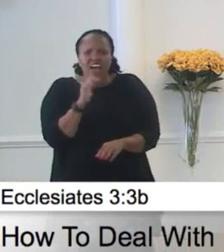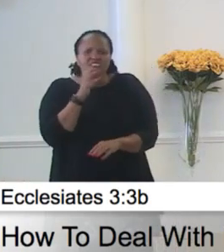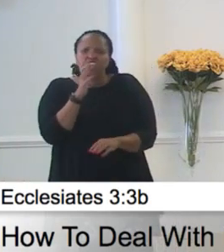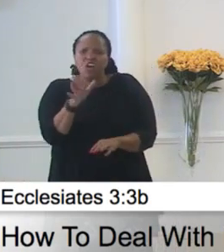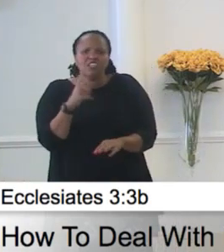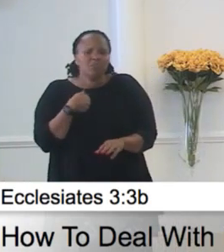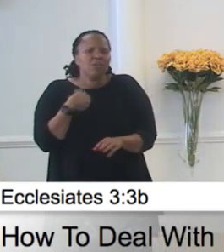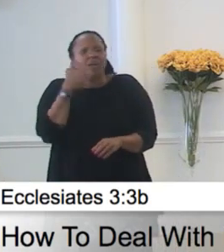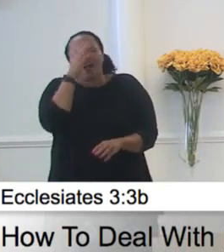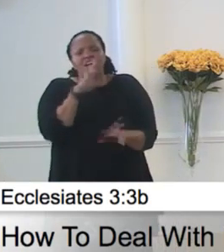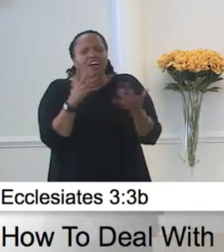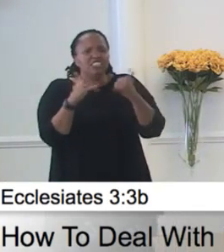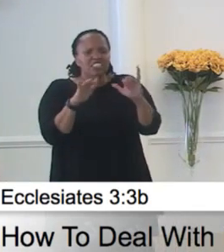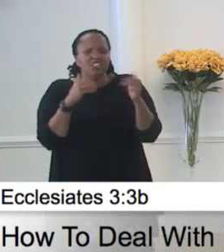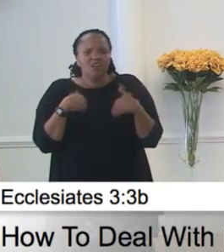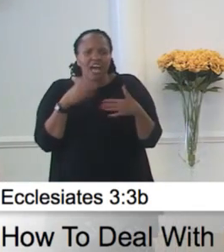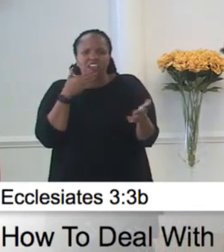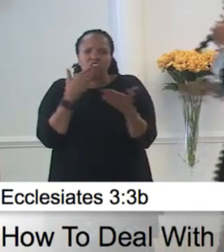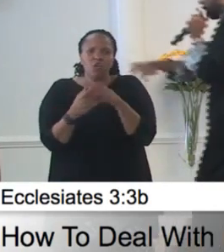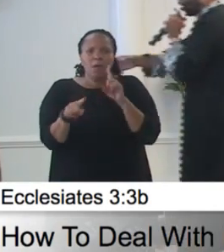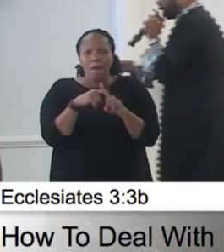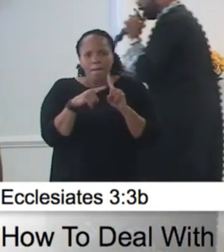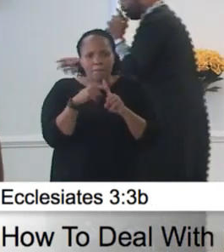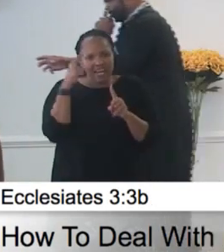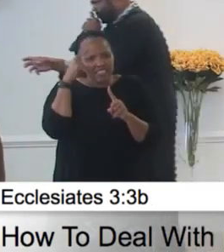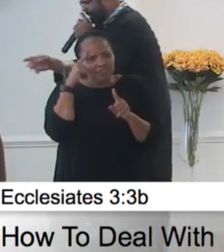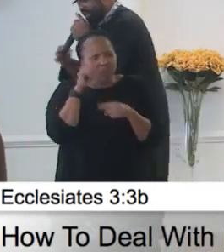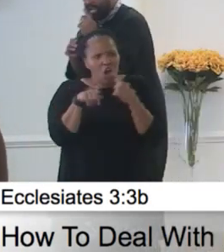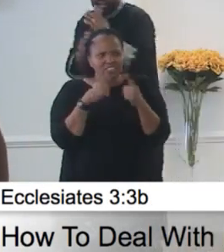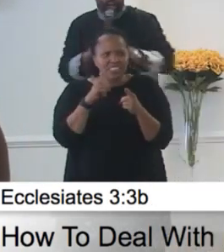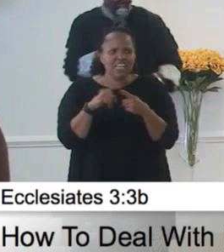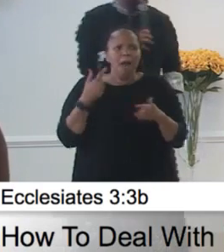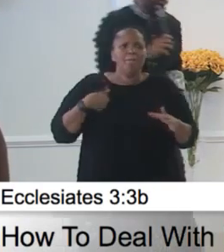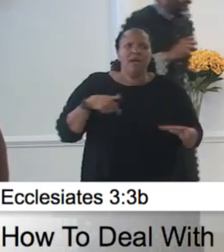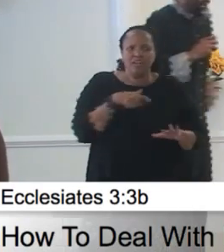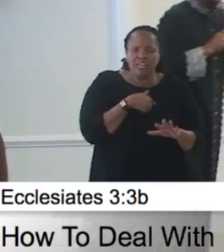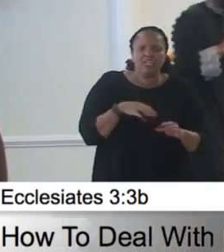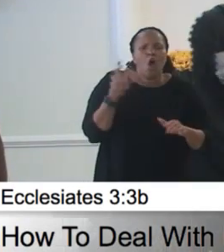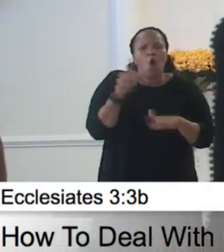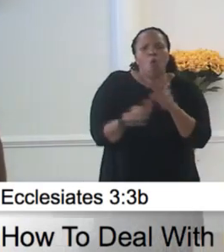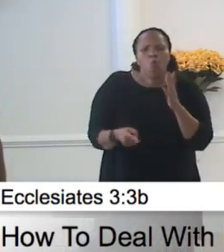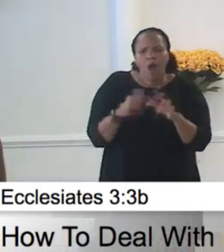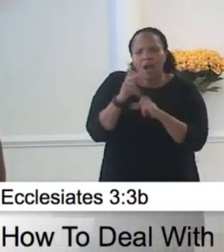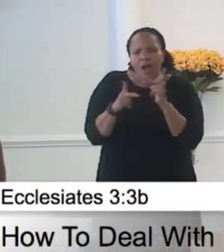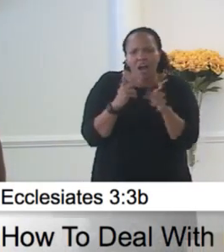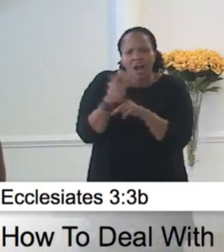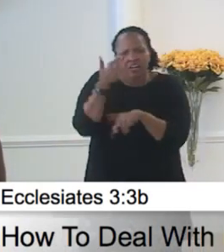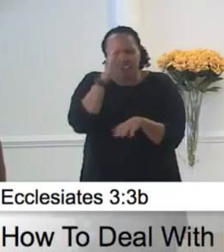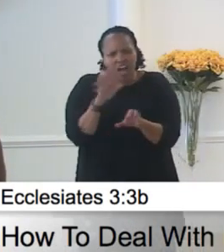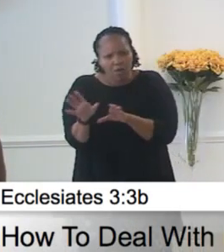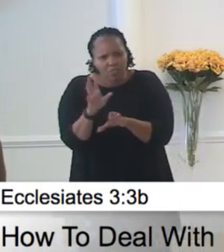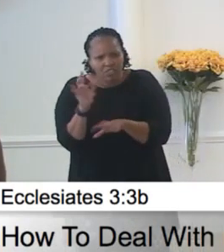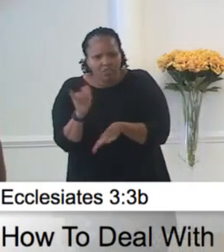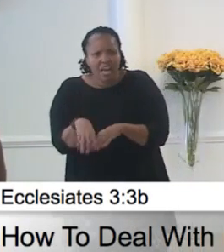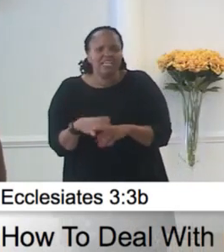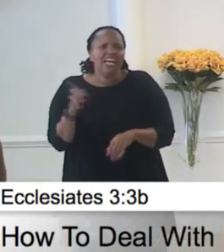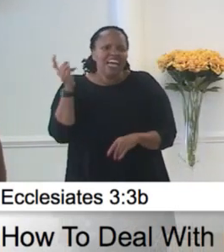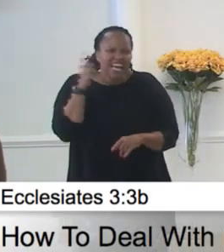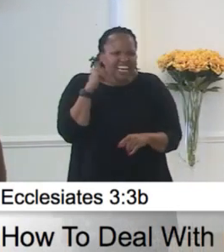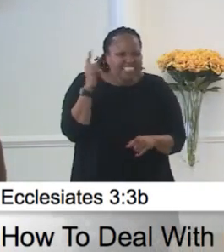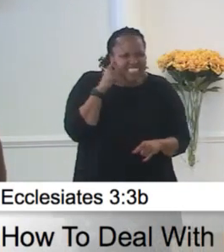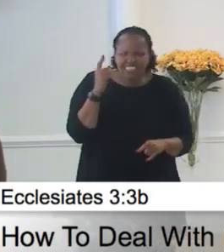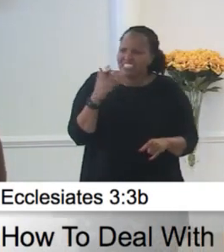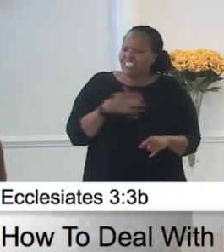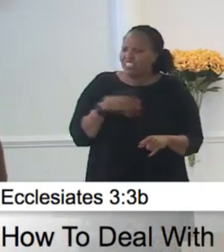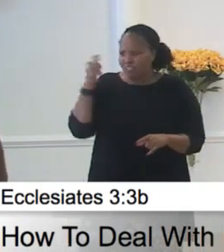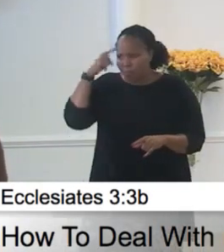good thoughts? Good God Almighty, I got good thoughts about you. What kind of God is that? To listen to the thoughts I